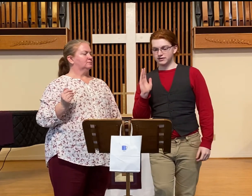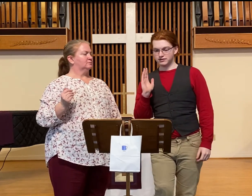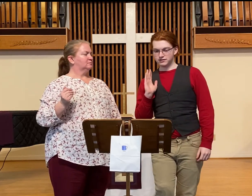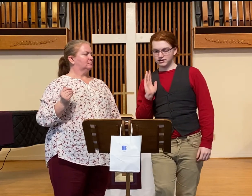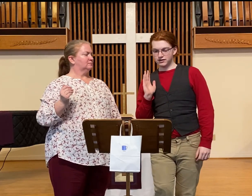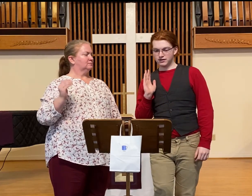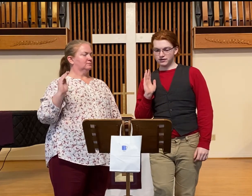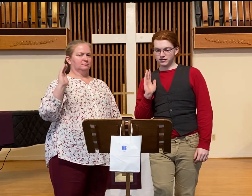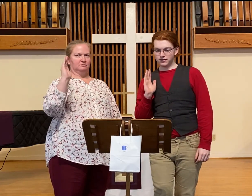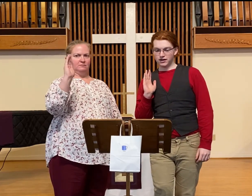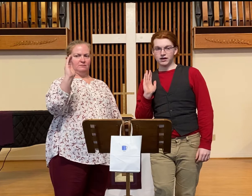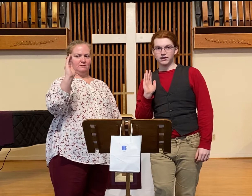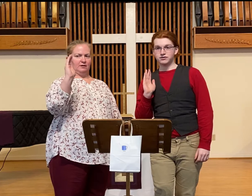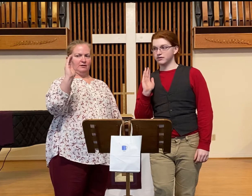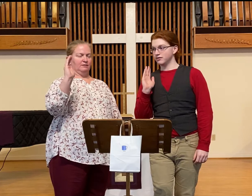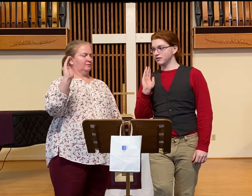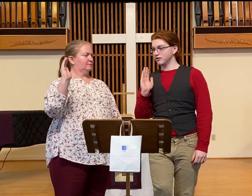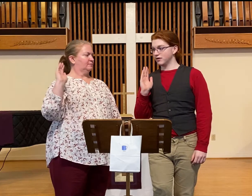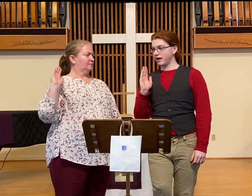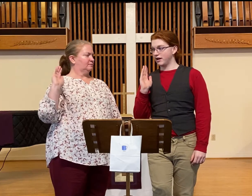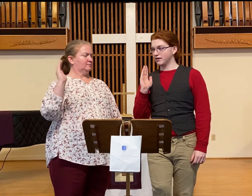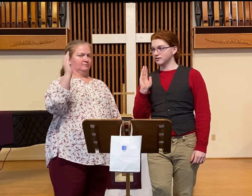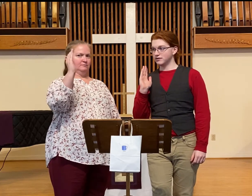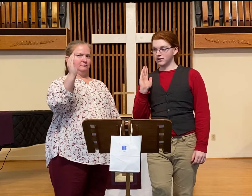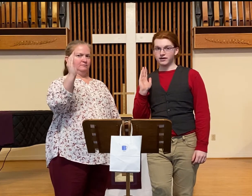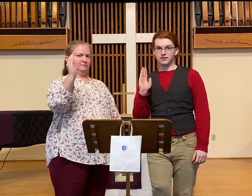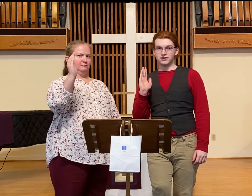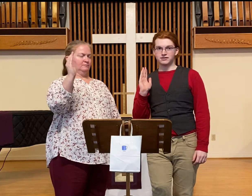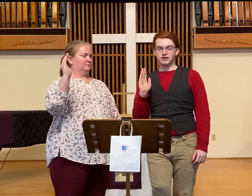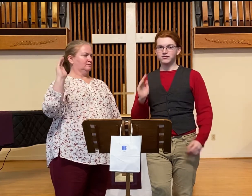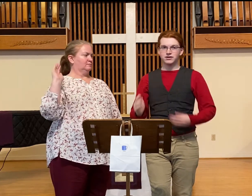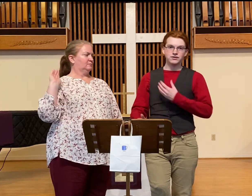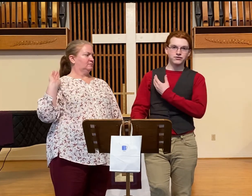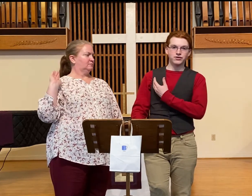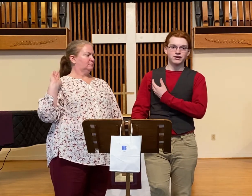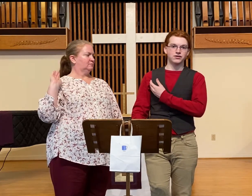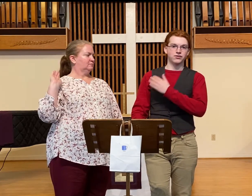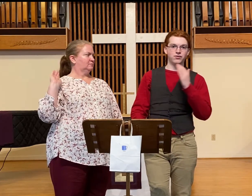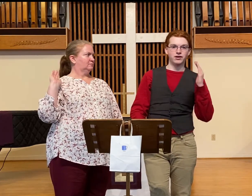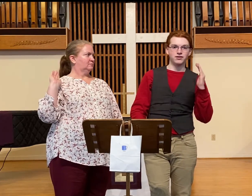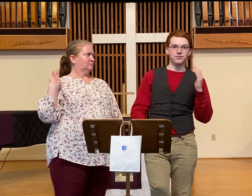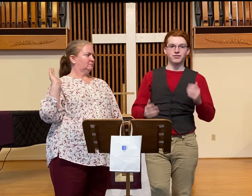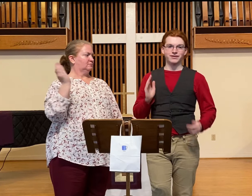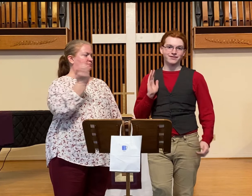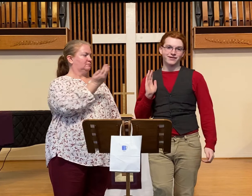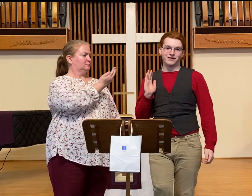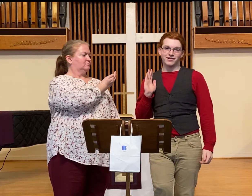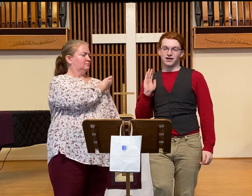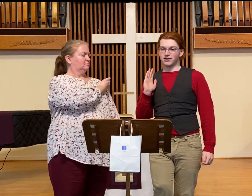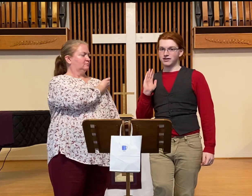is, so your hands like this, and you can do it with either one, but,